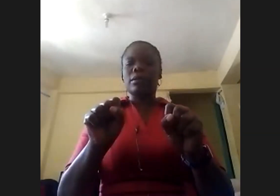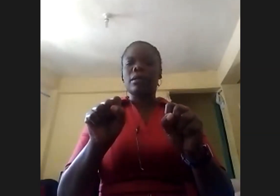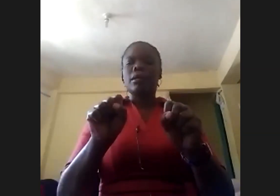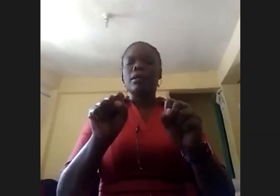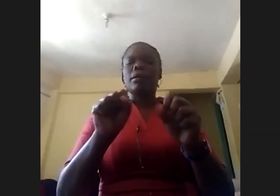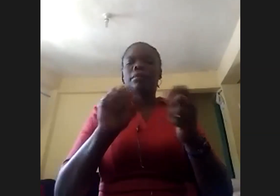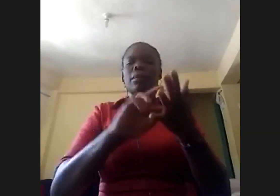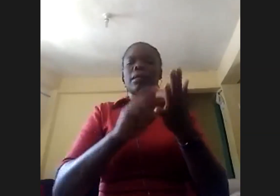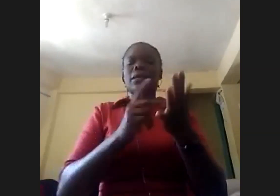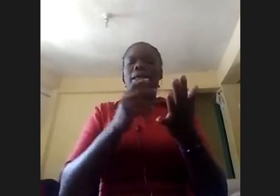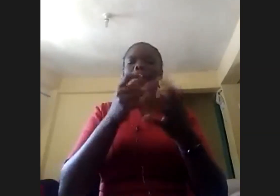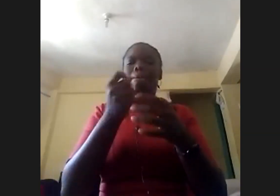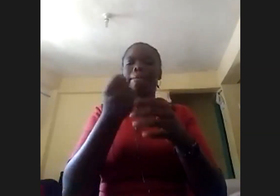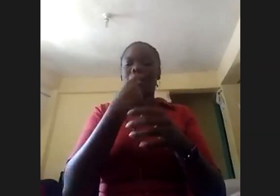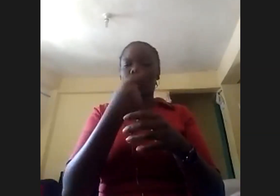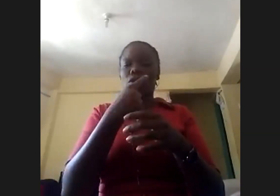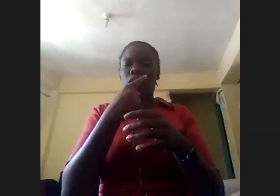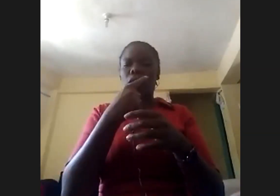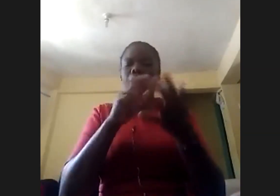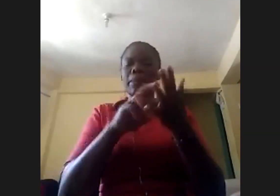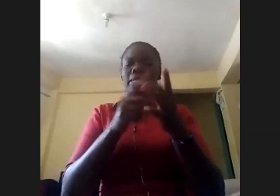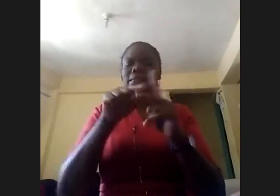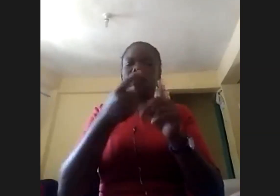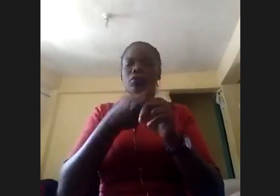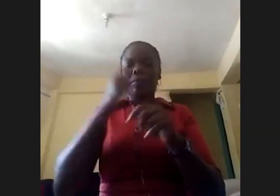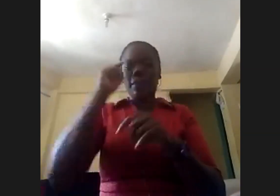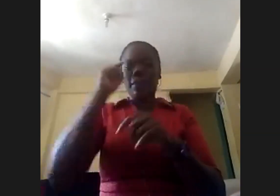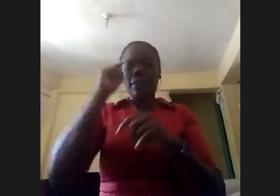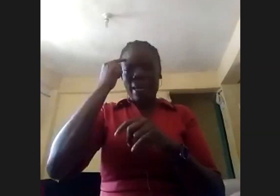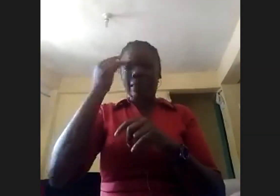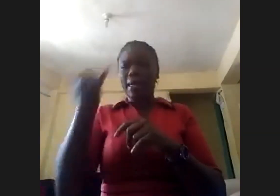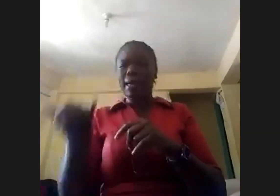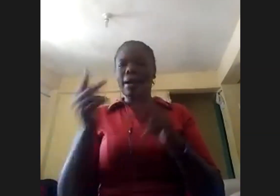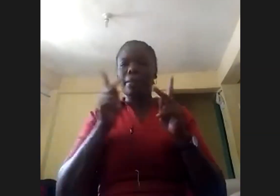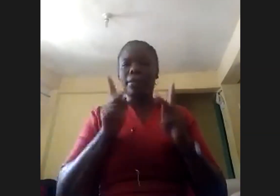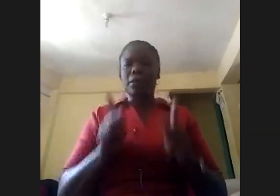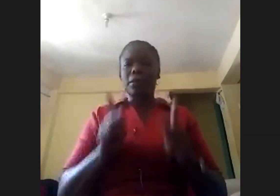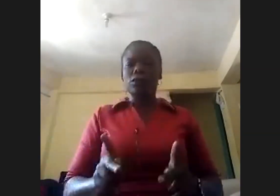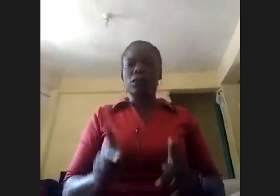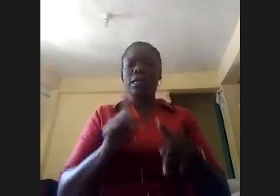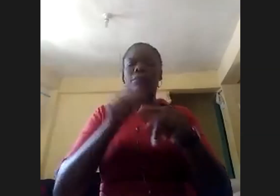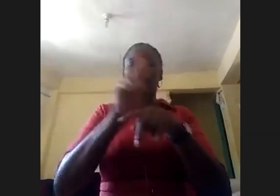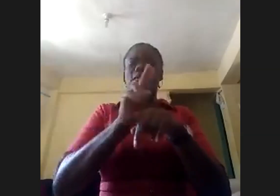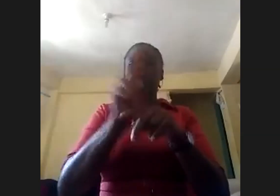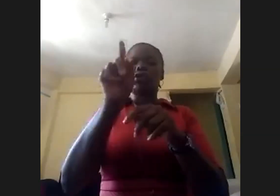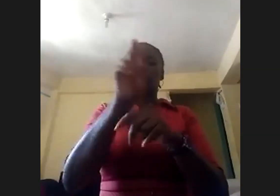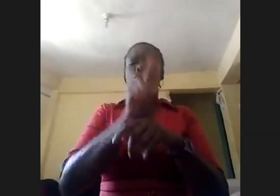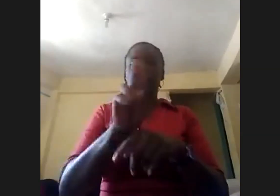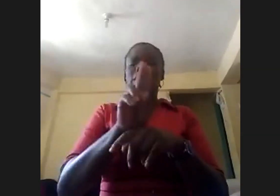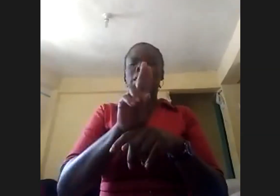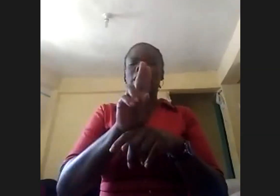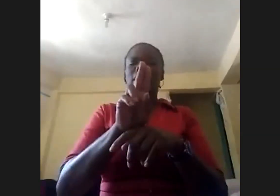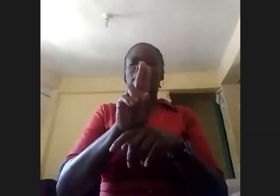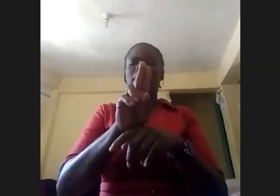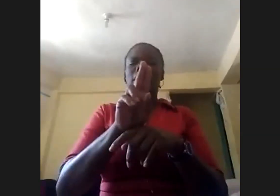for example, your brain, especially as a young person, when you start overusing alcohol, it even decreases